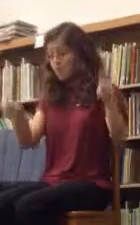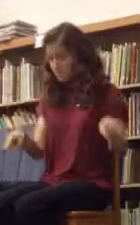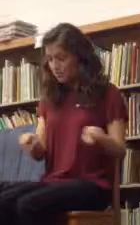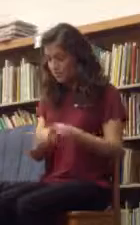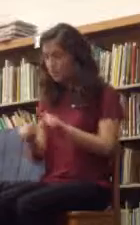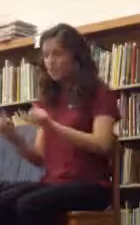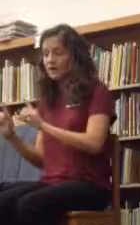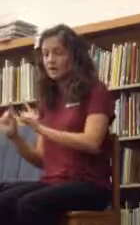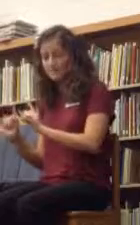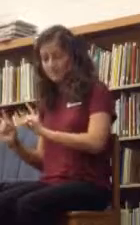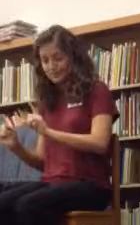large squares.